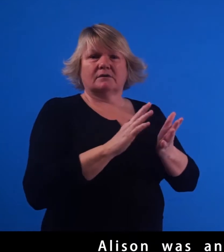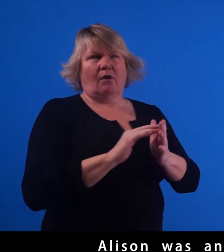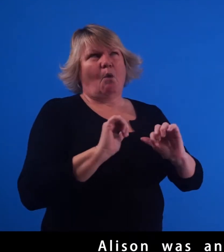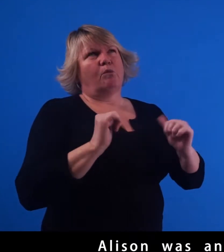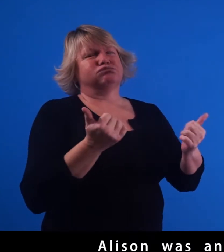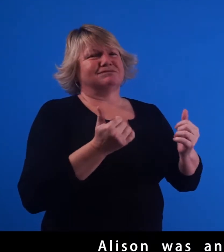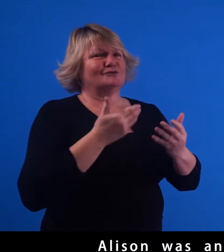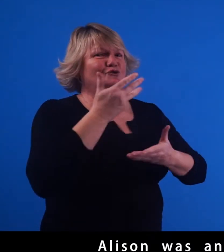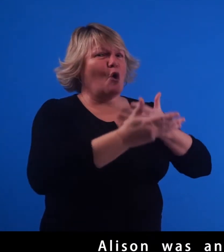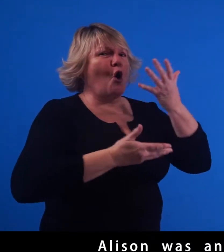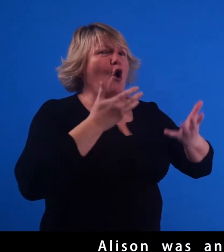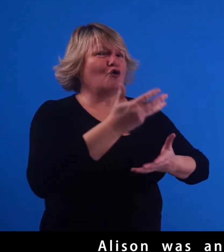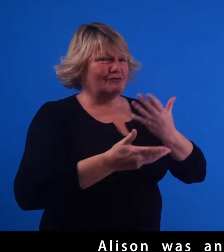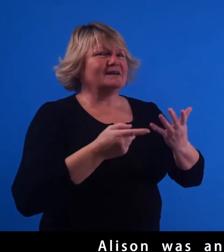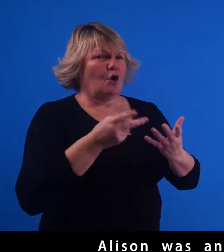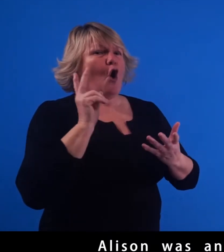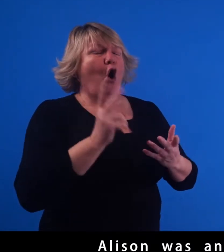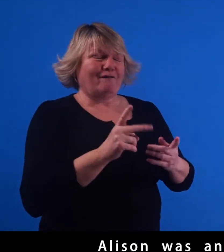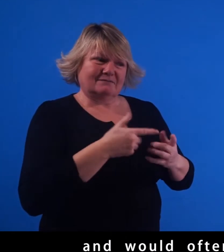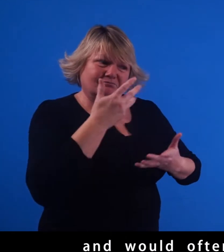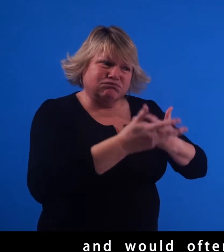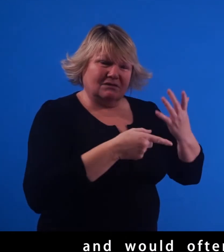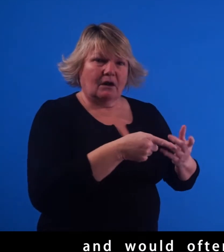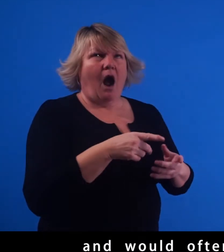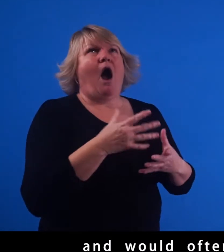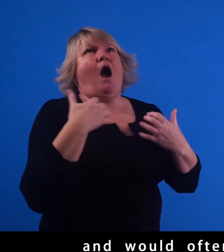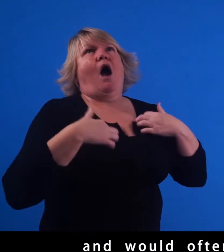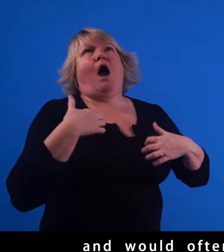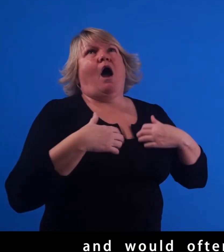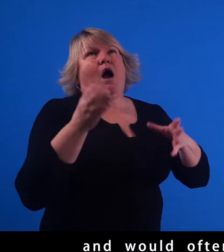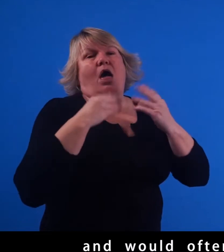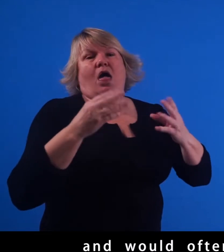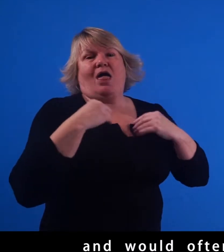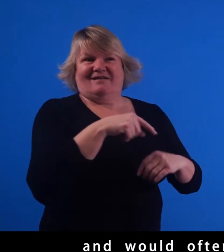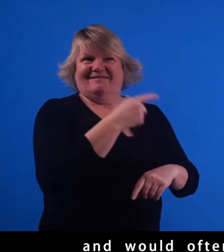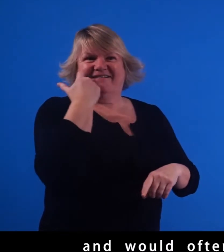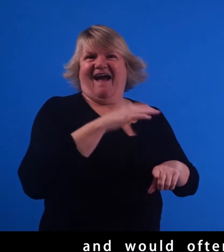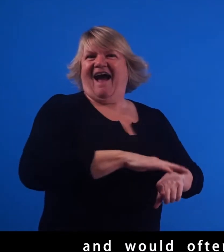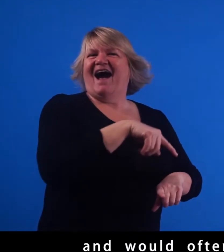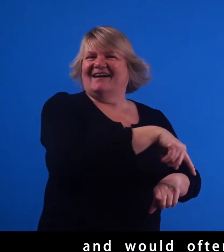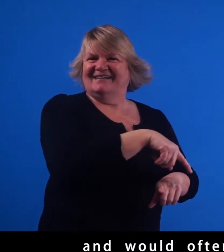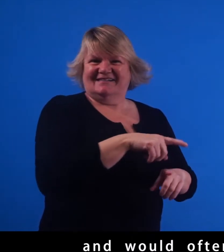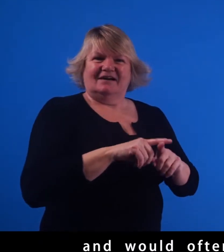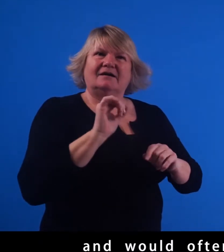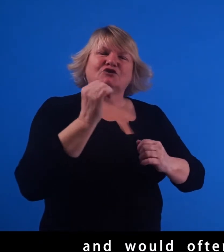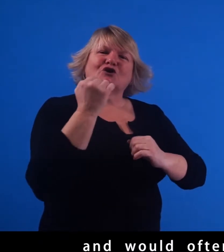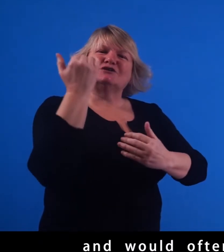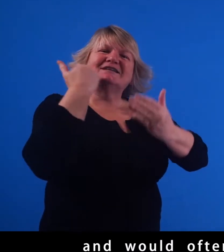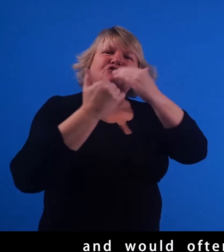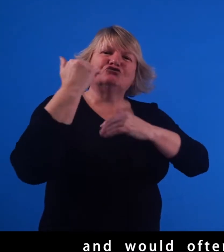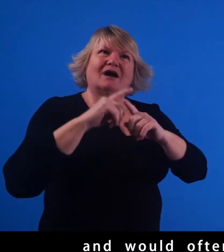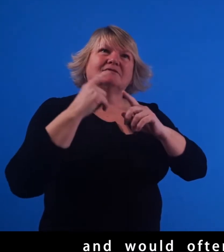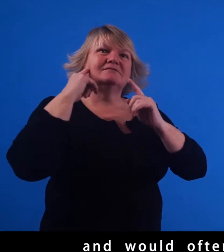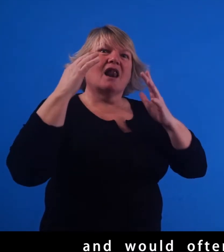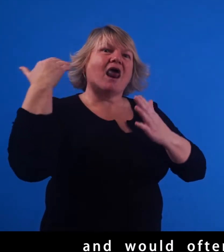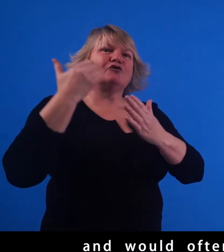Alison was an excellent storyteller and would often enthrall young Robert with tales of Scottish history